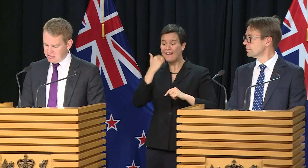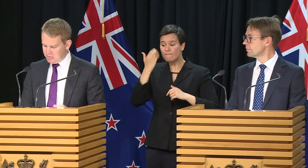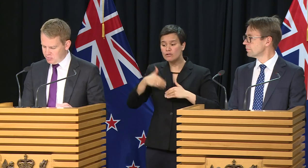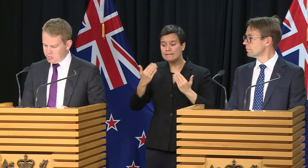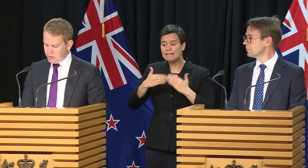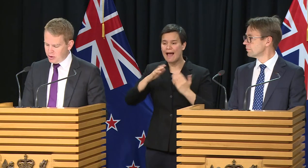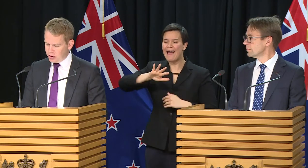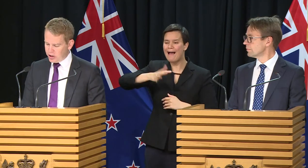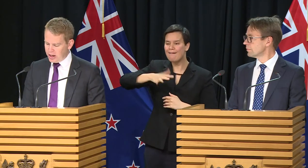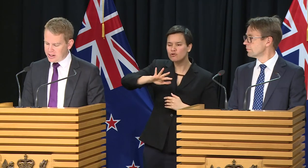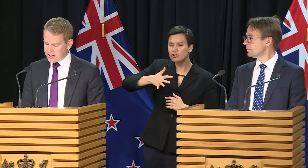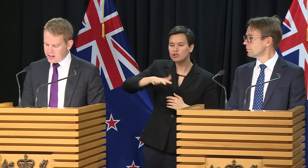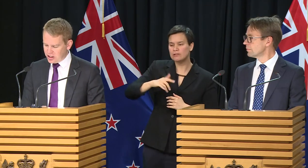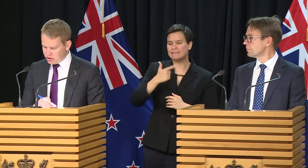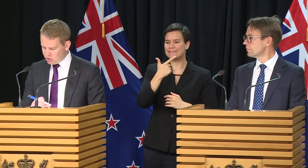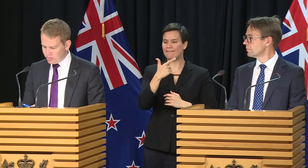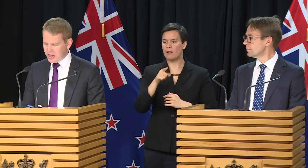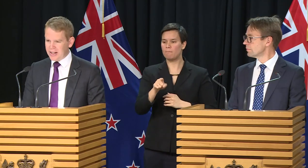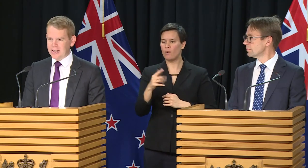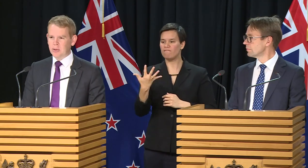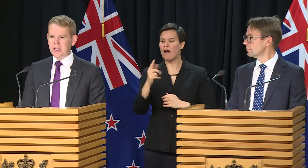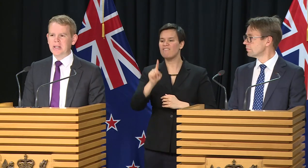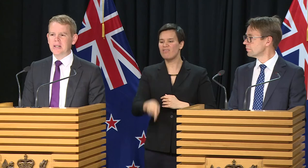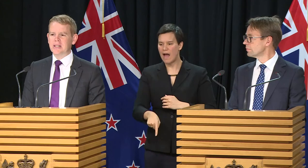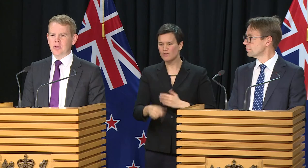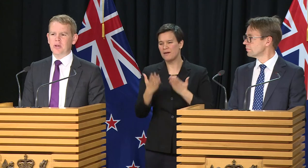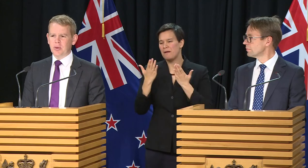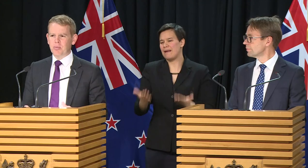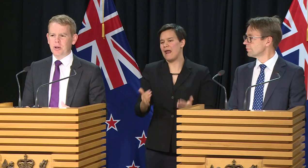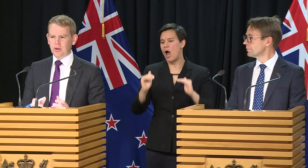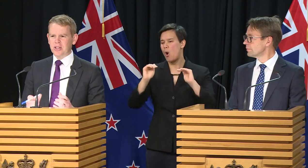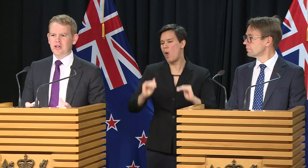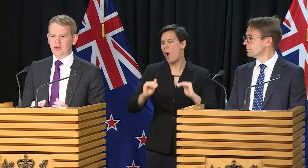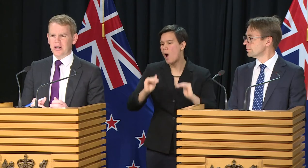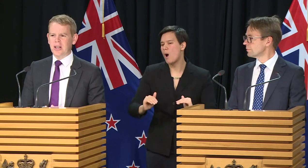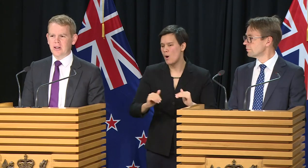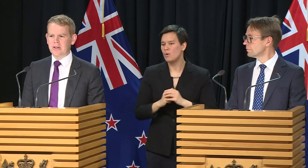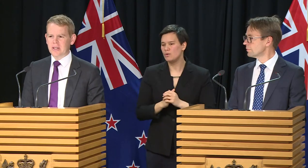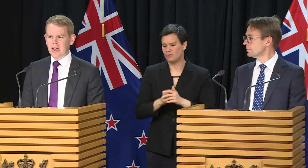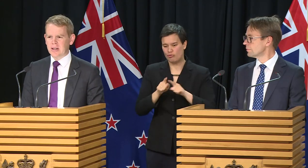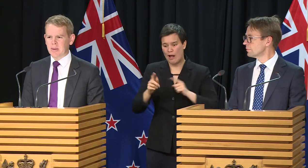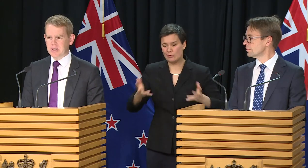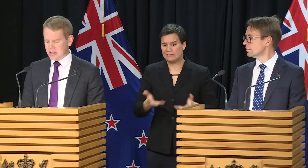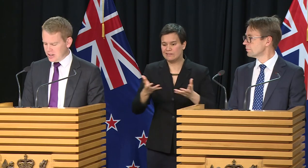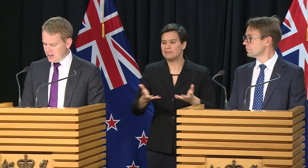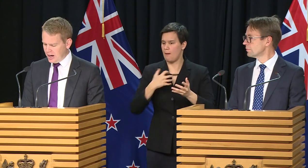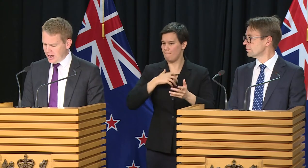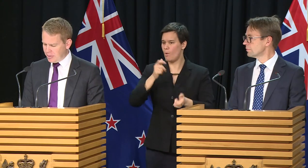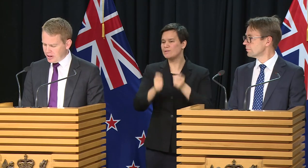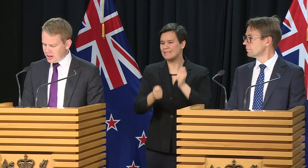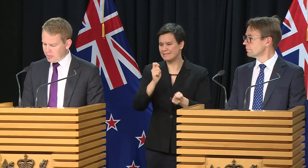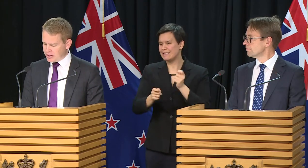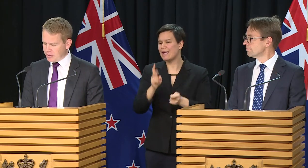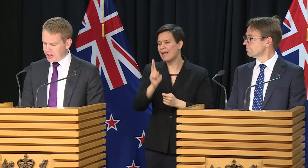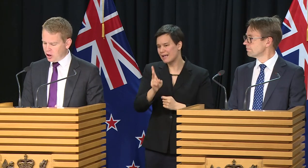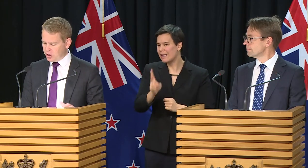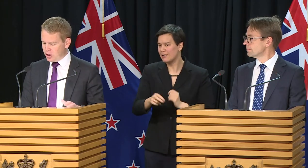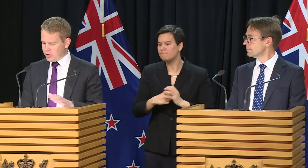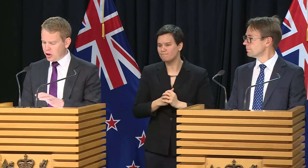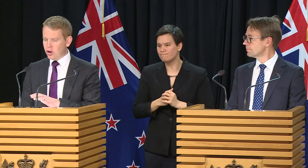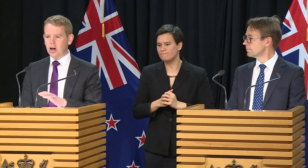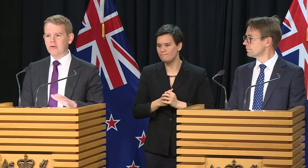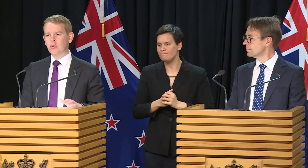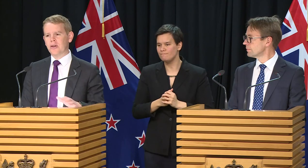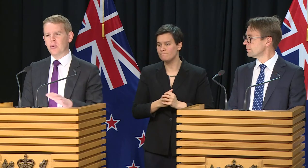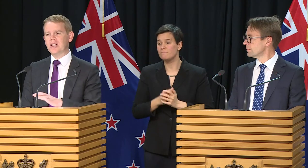7,500 that we were looking at. It's dropped down a little bit. So, we'd be looking to try and get those numbers up a little bit. But,